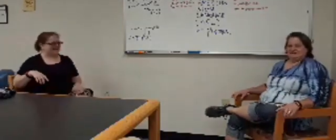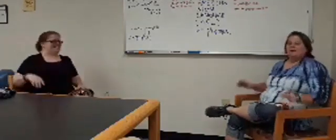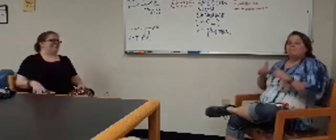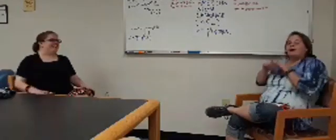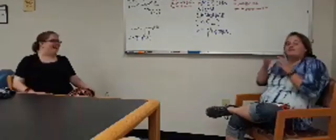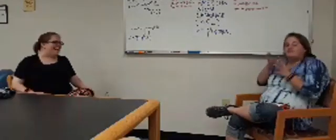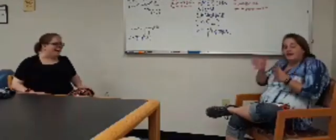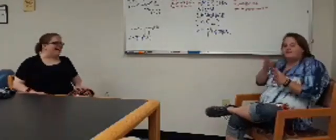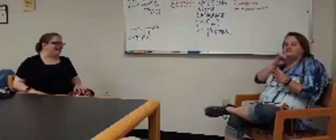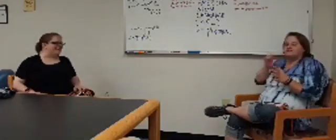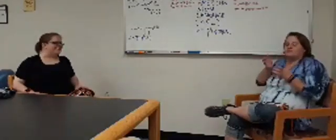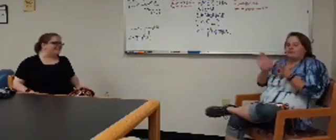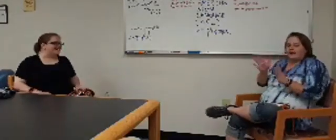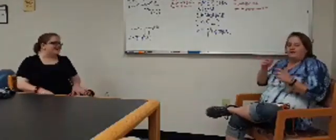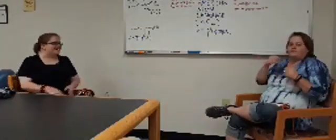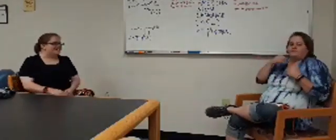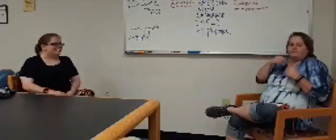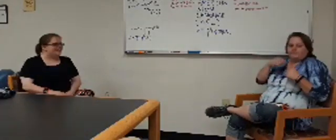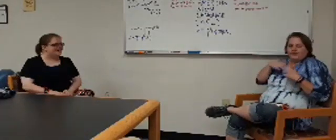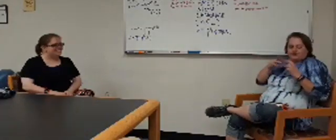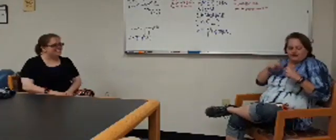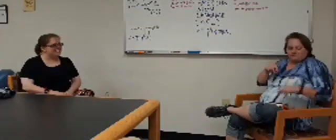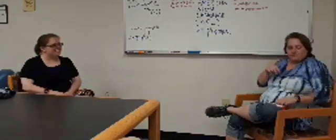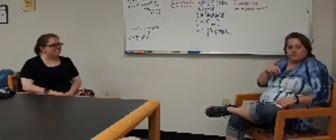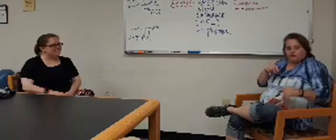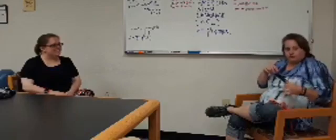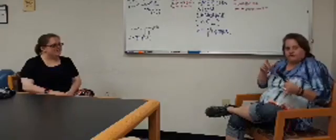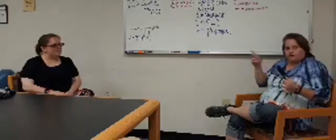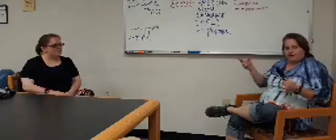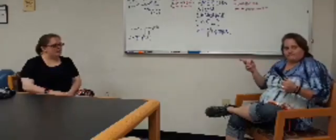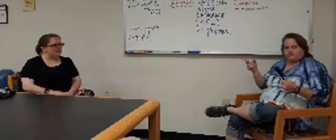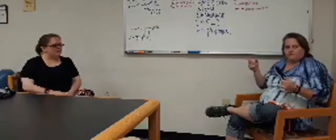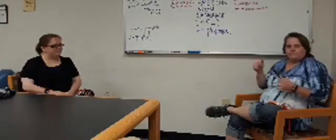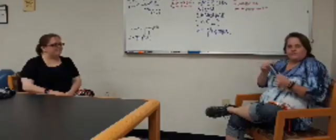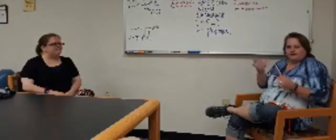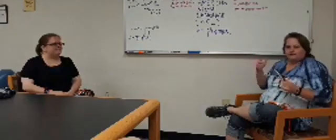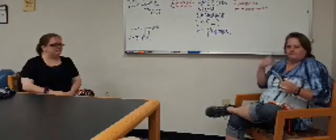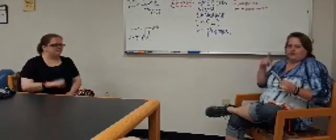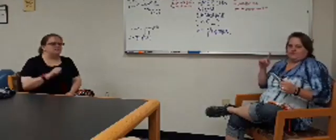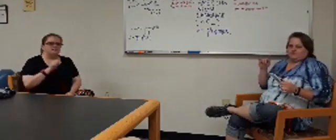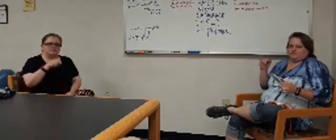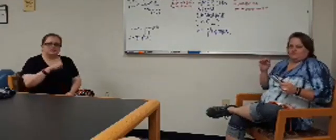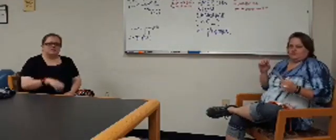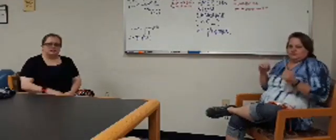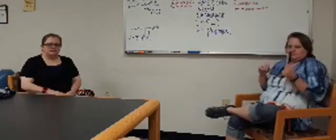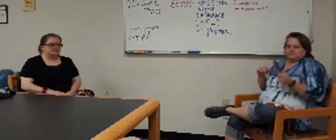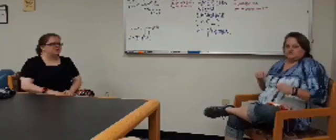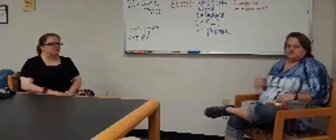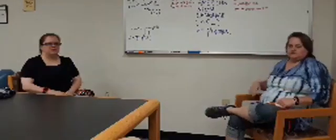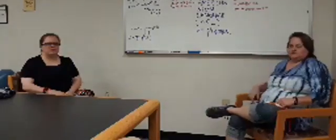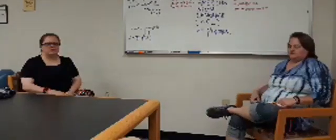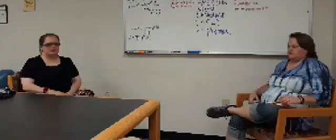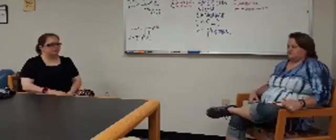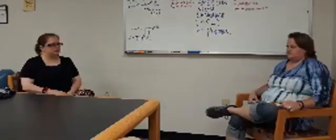But there's a way we can chat from Android to iPhone without the FaceTime. Interesting. So, I don't know if you're